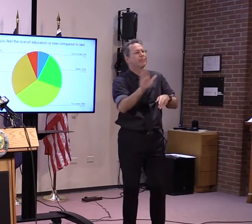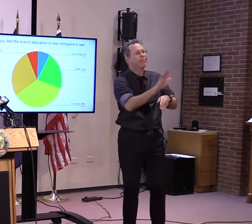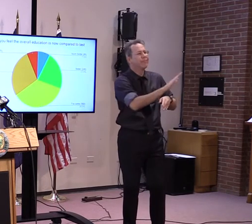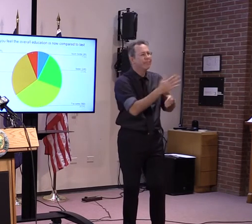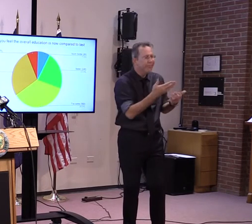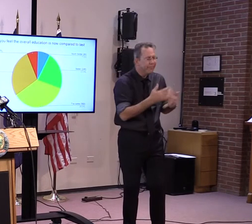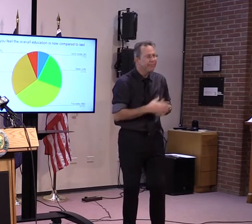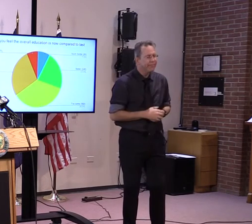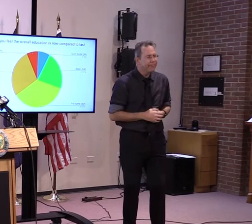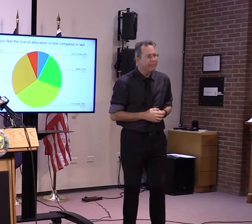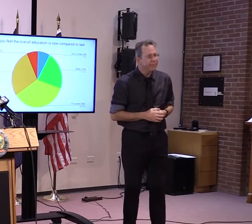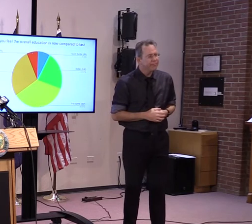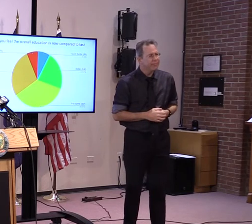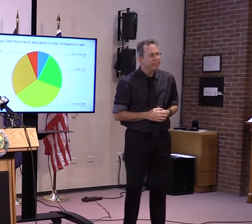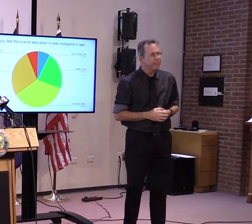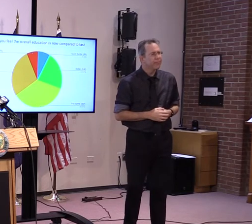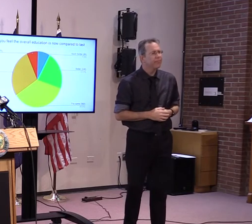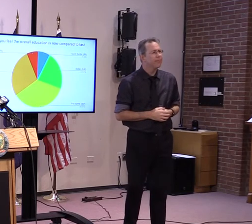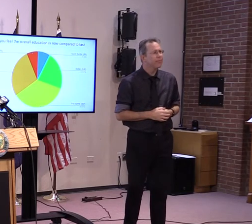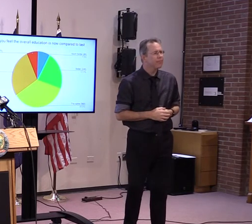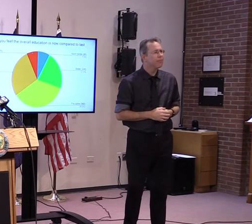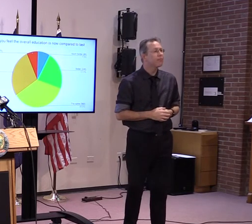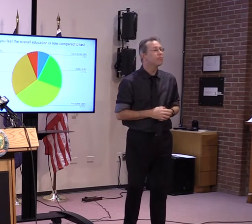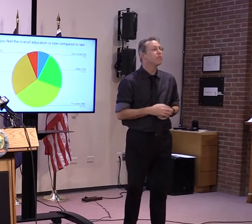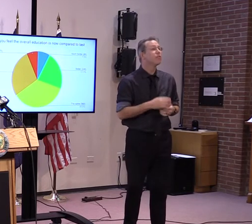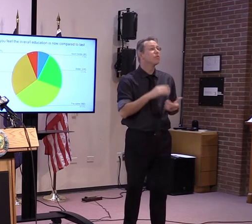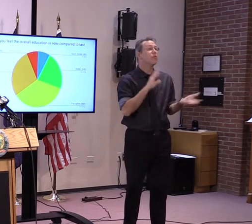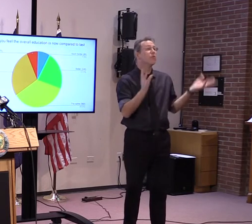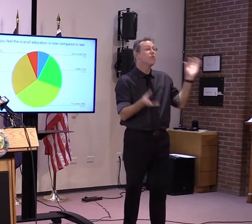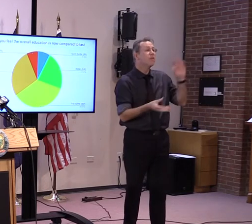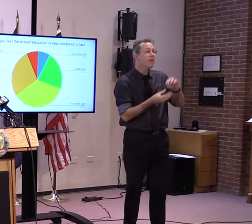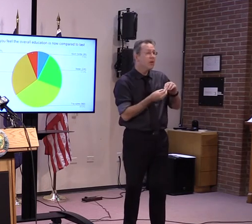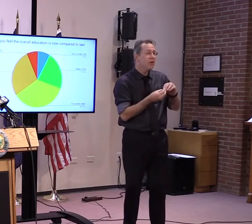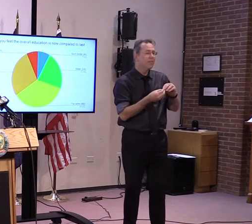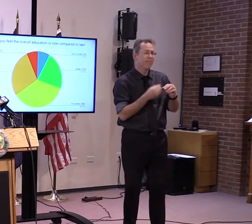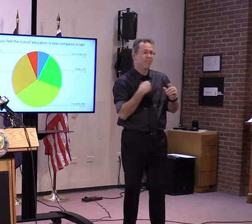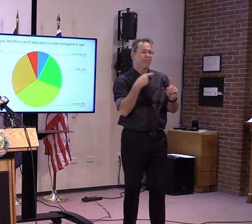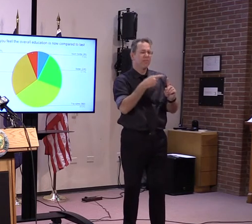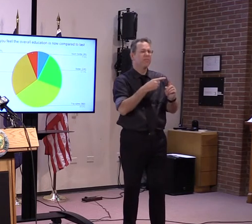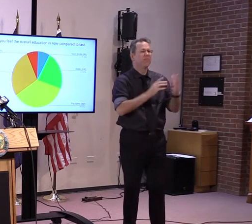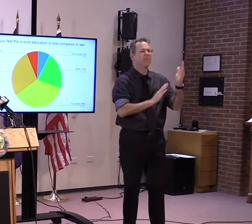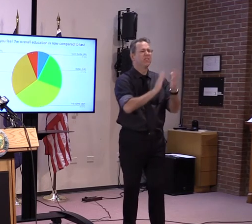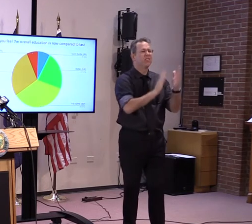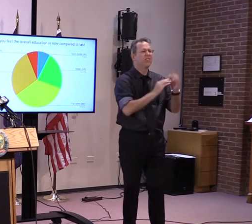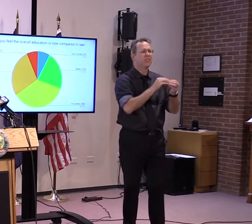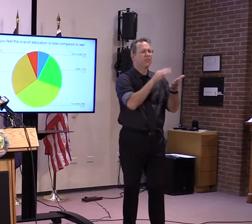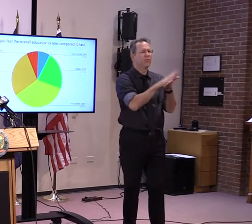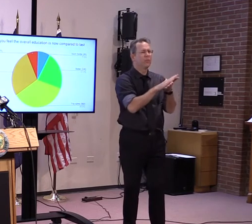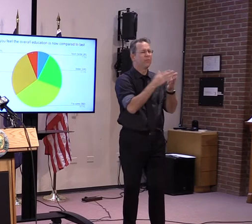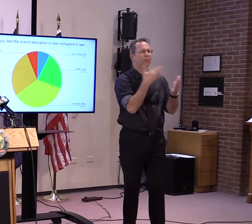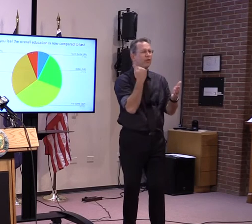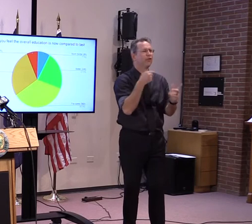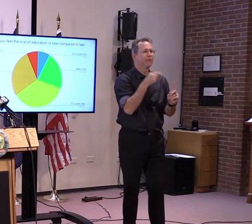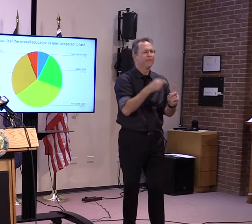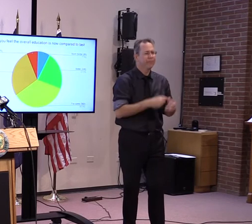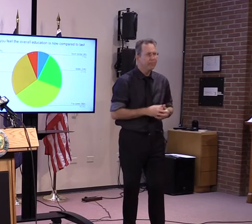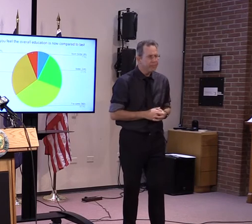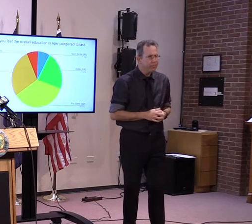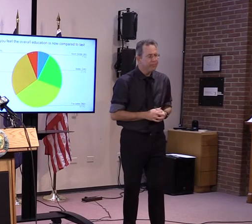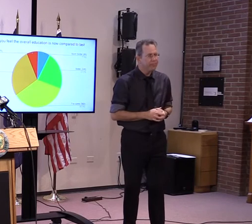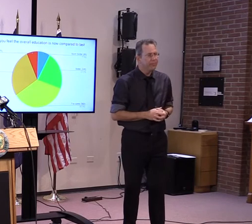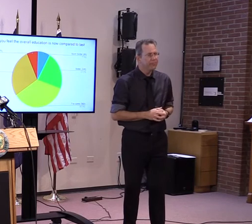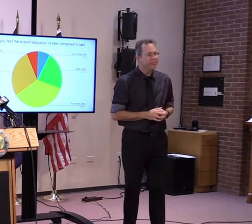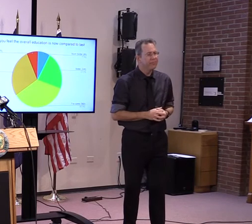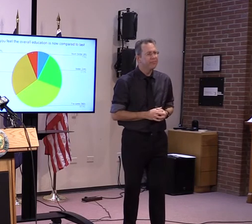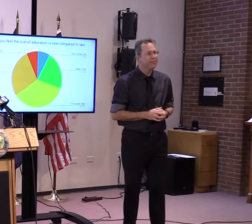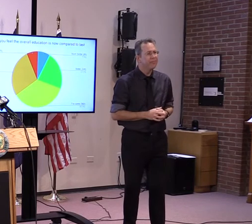but we want it to be a little better for students. We want them to like school. And I think today, 100%, students are not